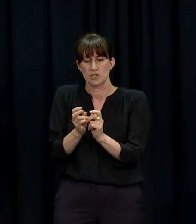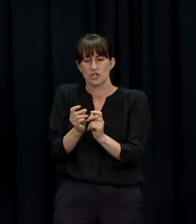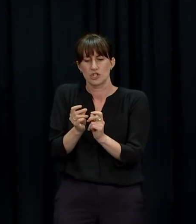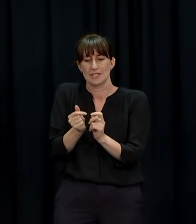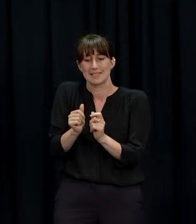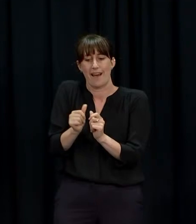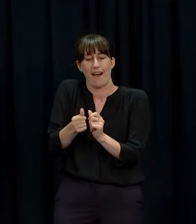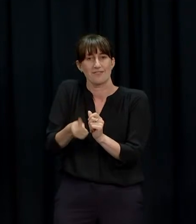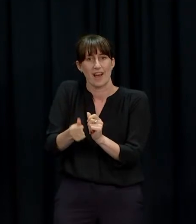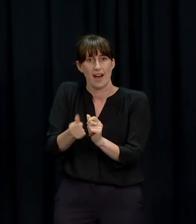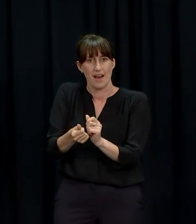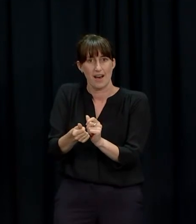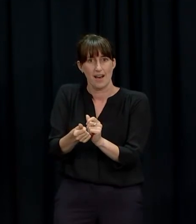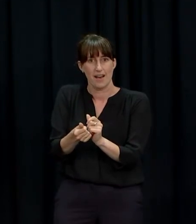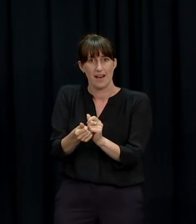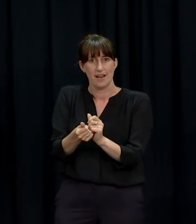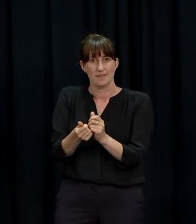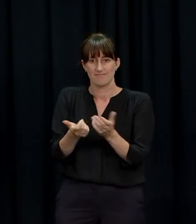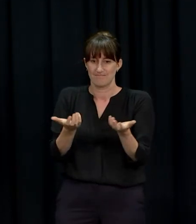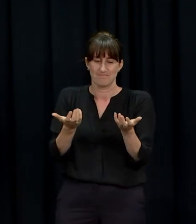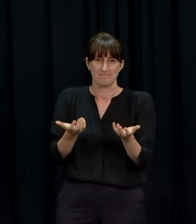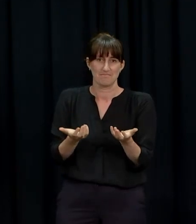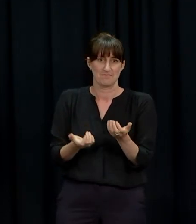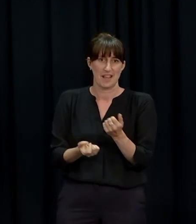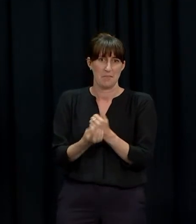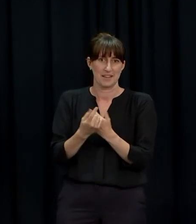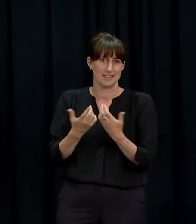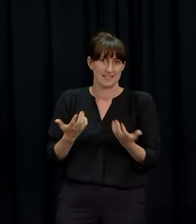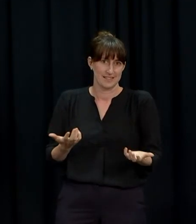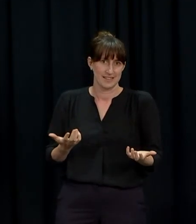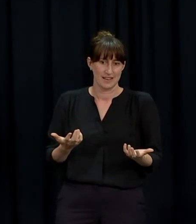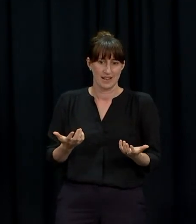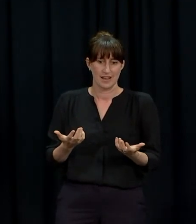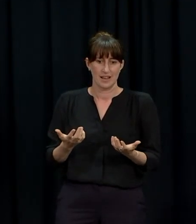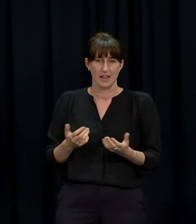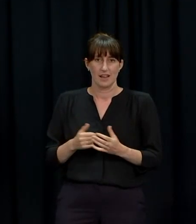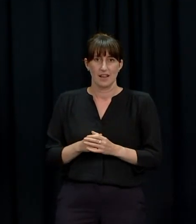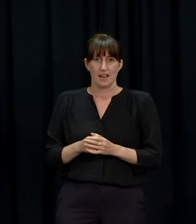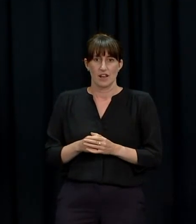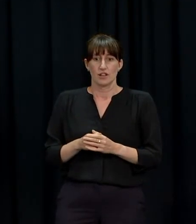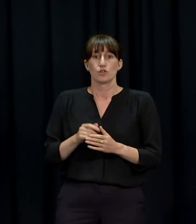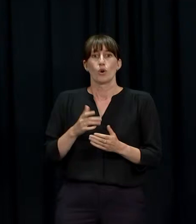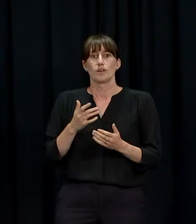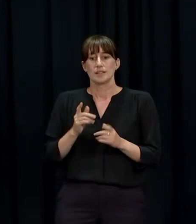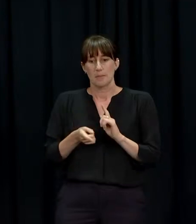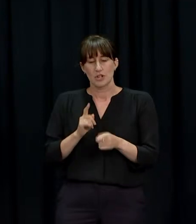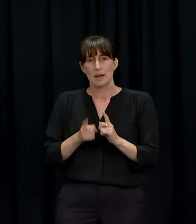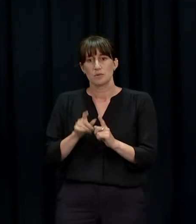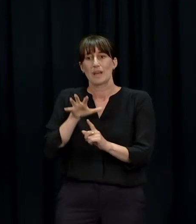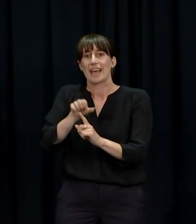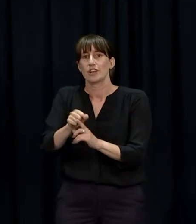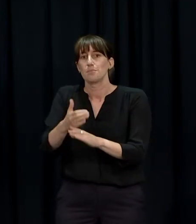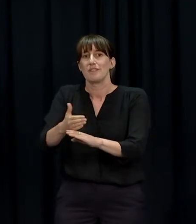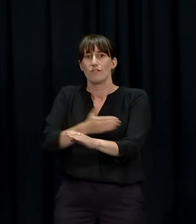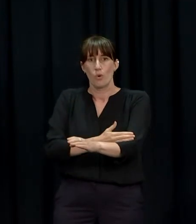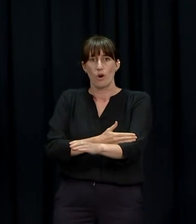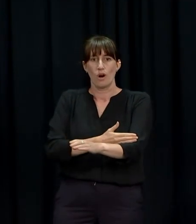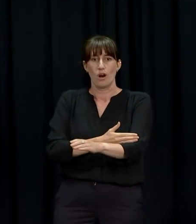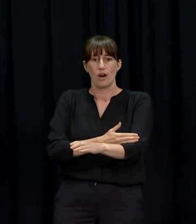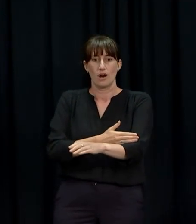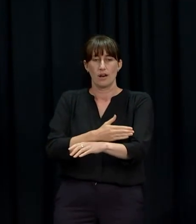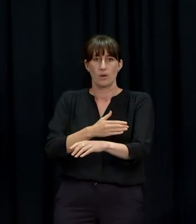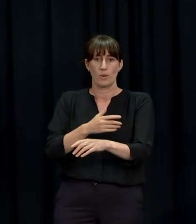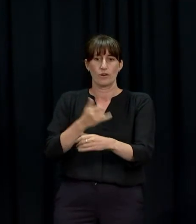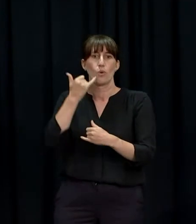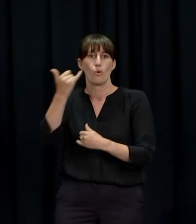close by, and that's something that's happened in our previous outbreaks as well. So this is very often the case, that you will get more than one